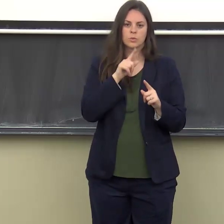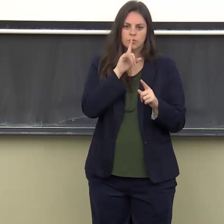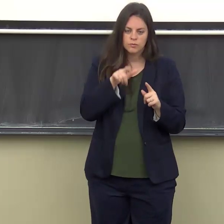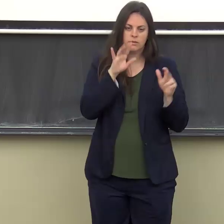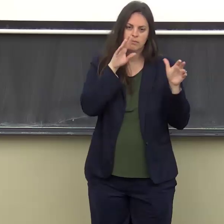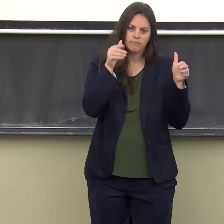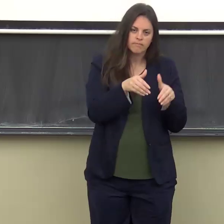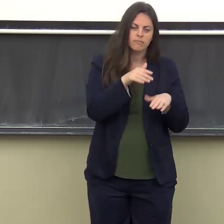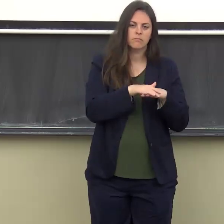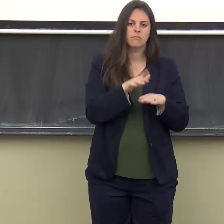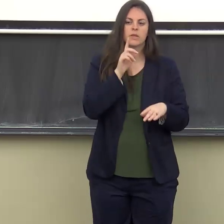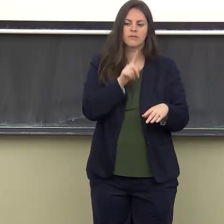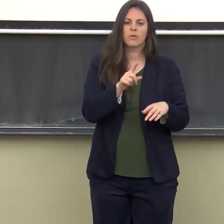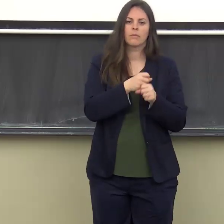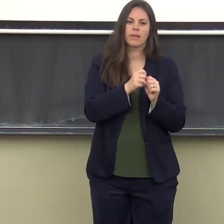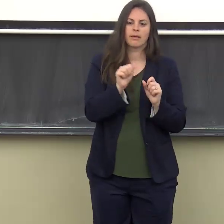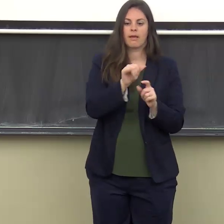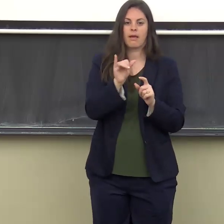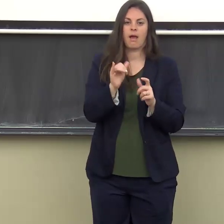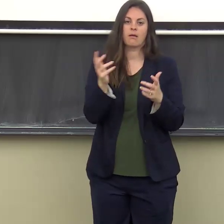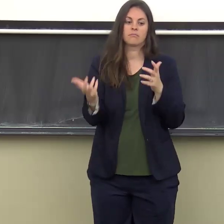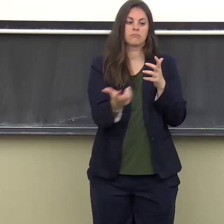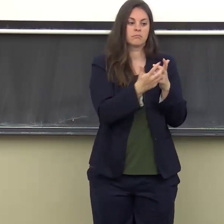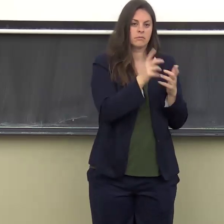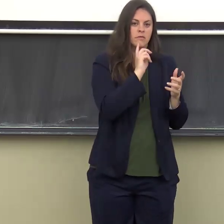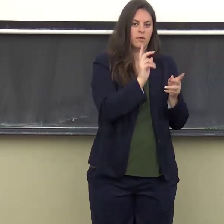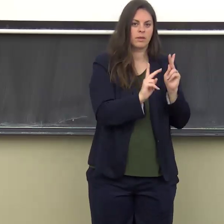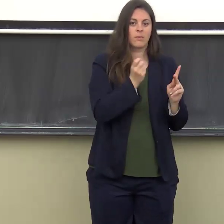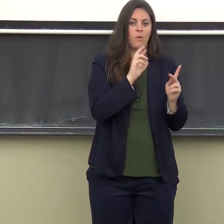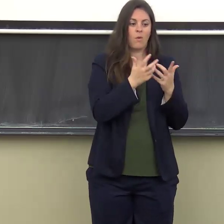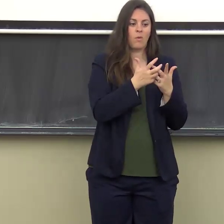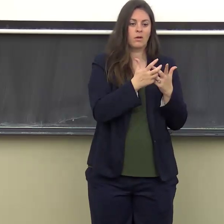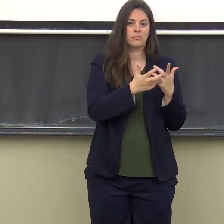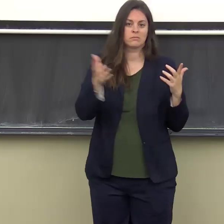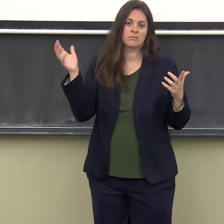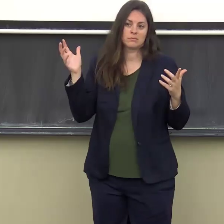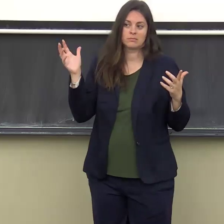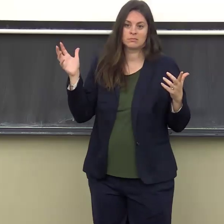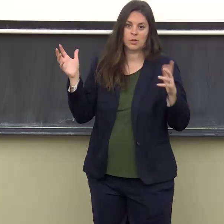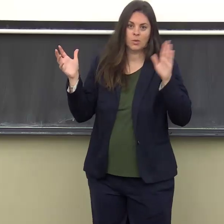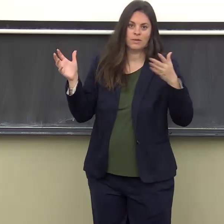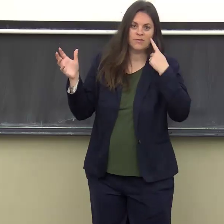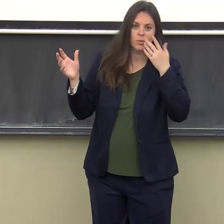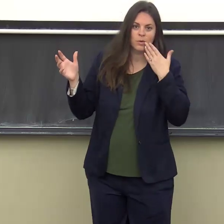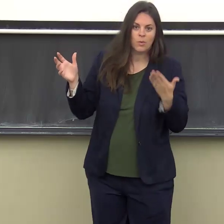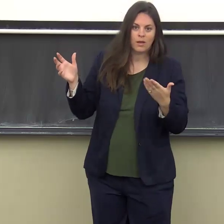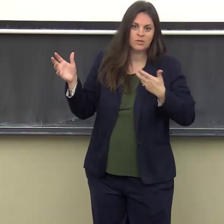for making AI work for people, or where it doesn't actually, like would never work well. And you never